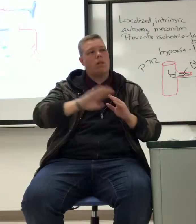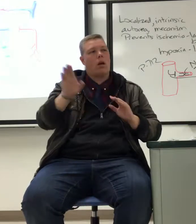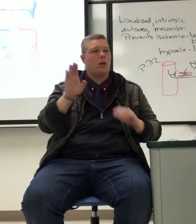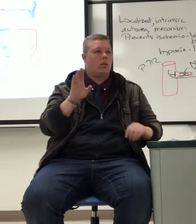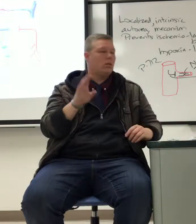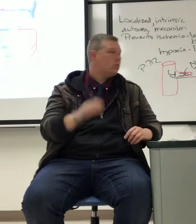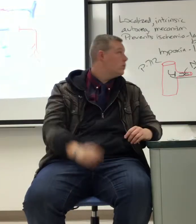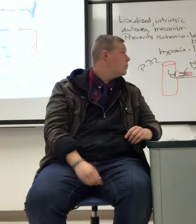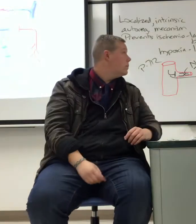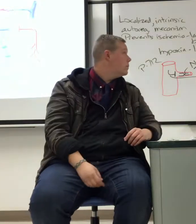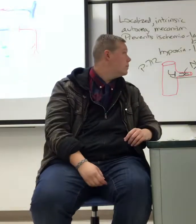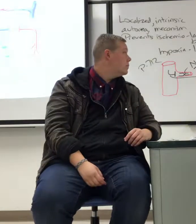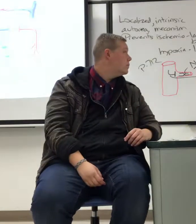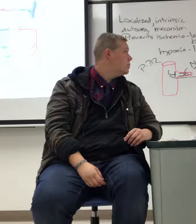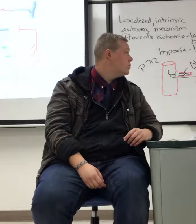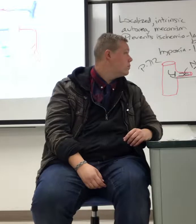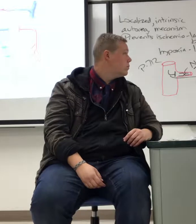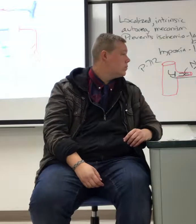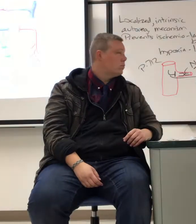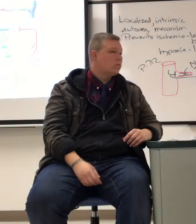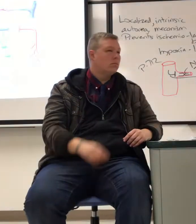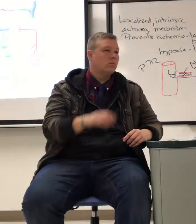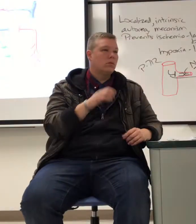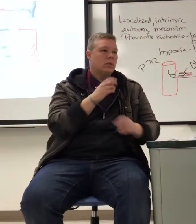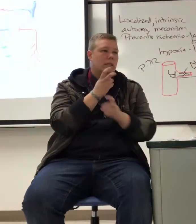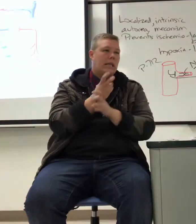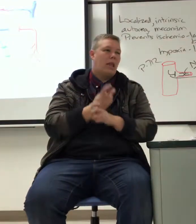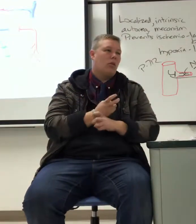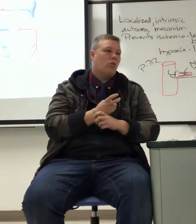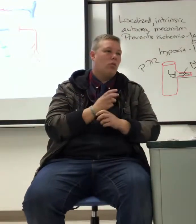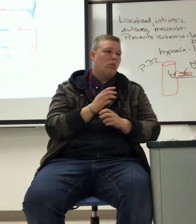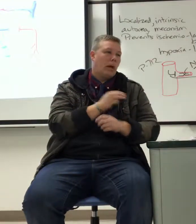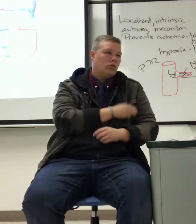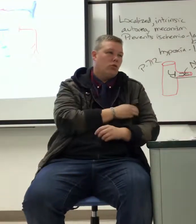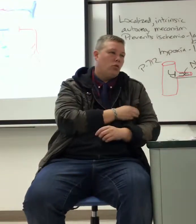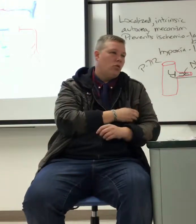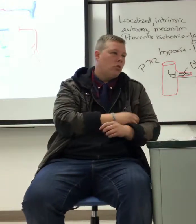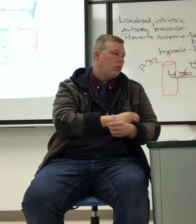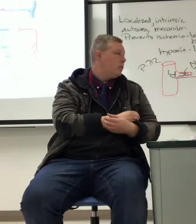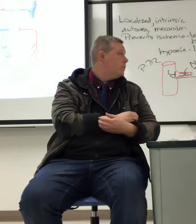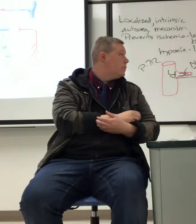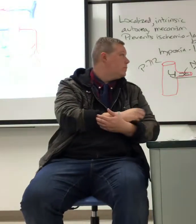group, skeletal muscle. And also vital organs.